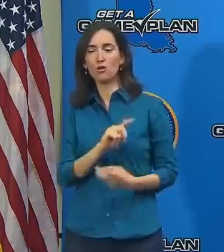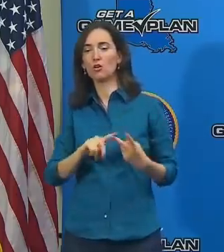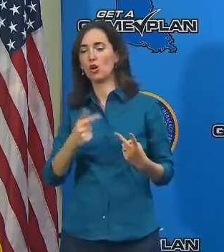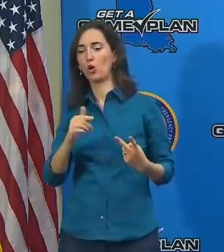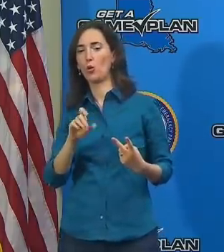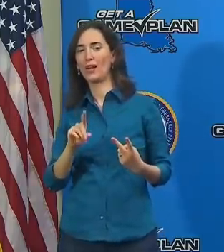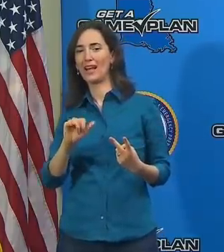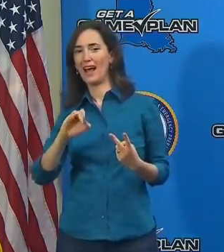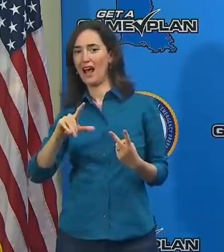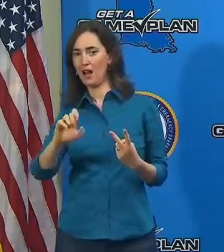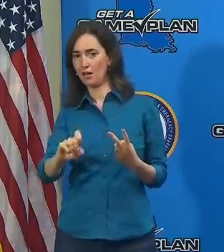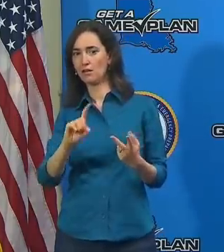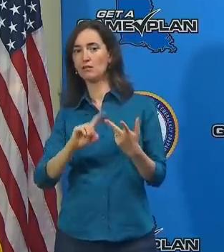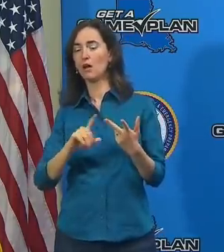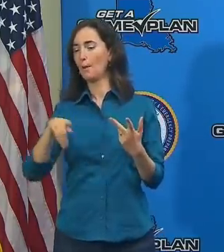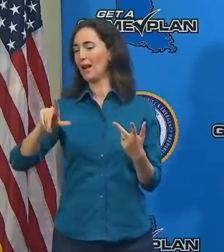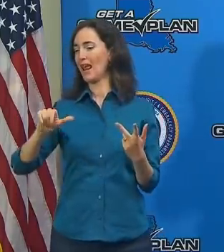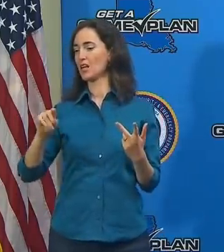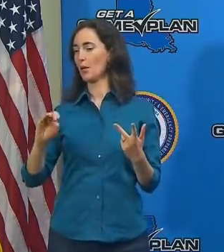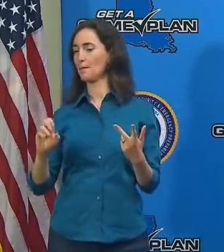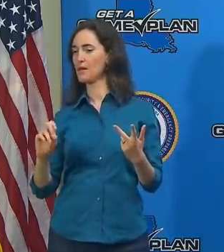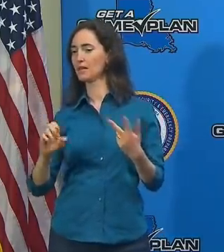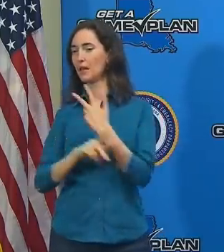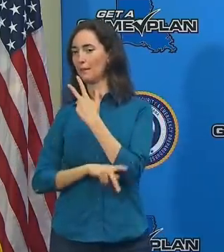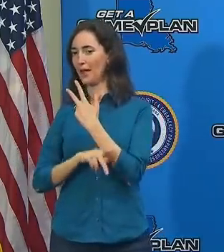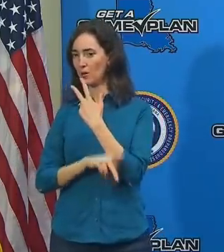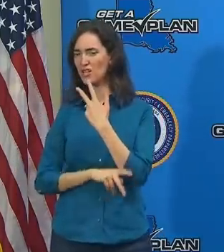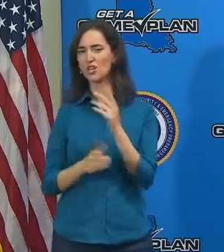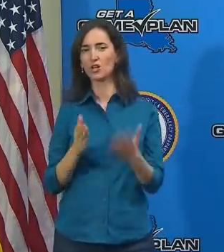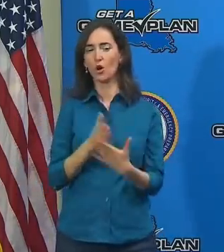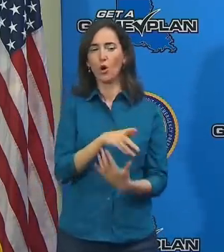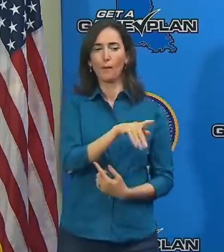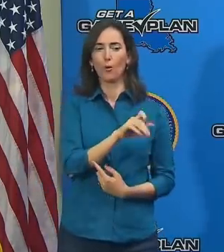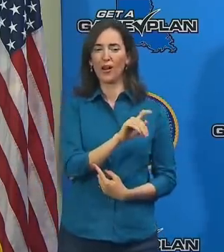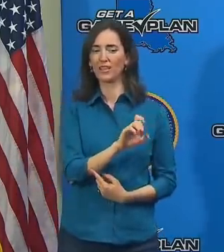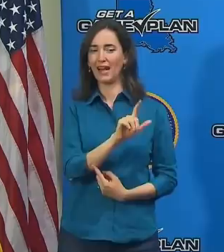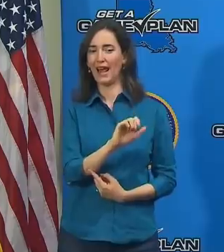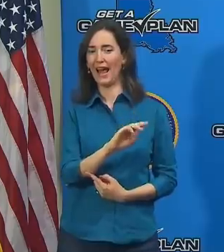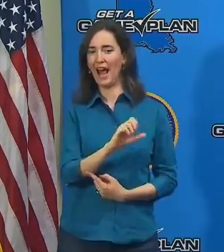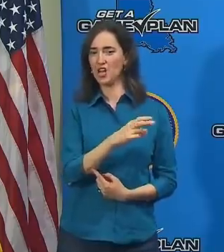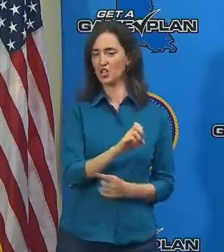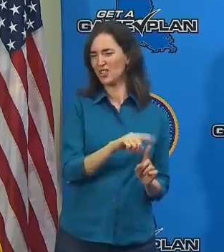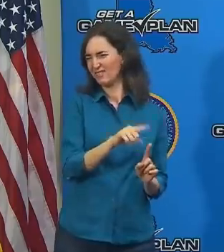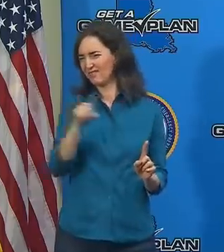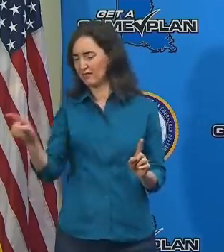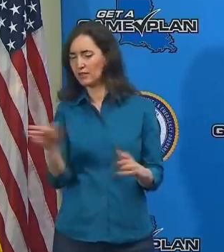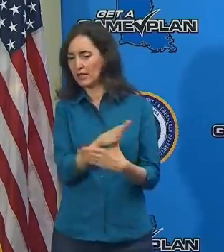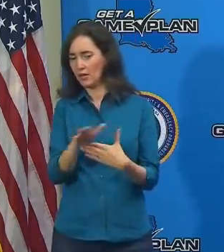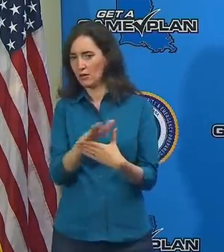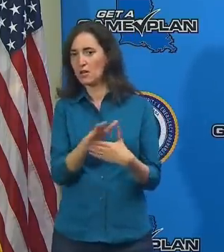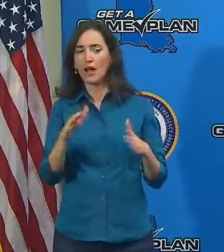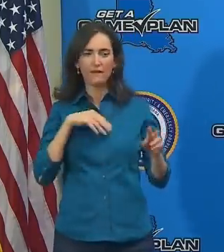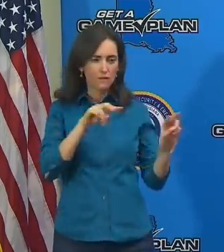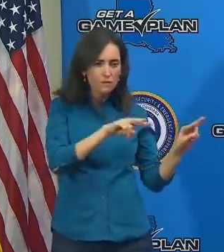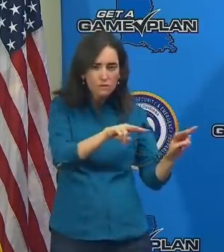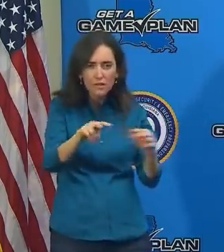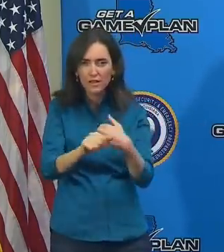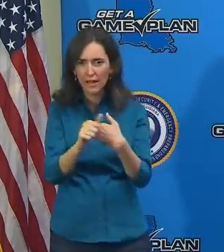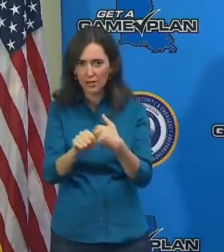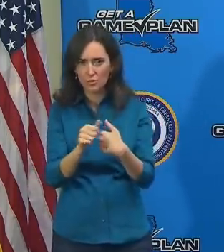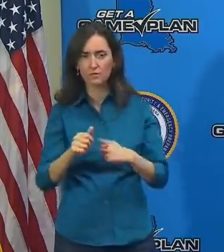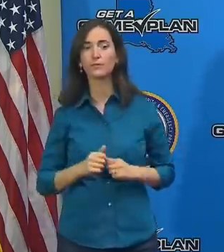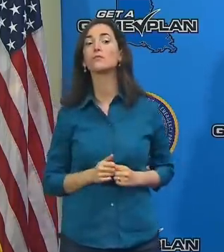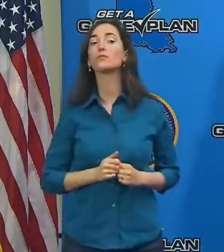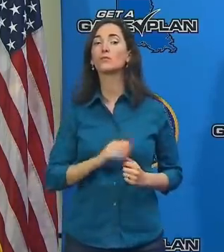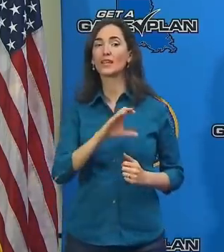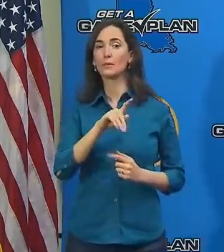Plaquemines Parish near Point Lahash and Braithwaite. CPRA has pre-staged pumps throughout southeast Louisiana and will deploy